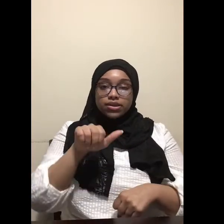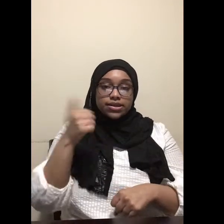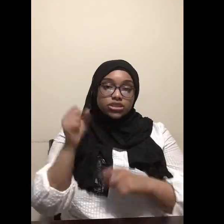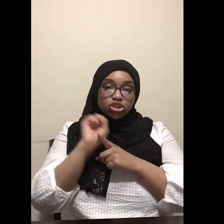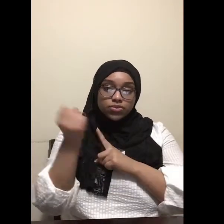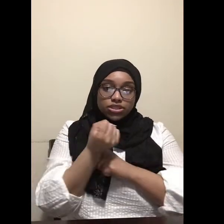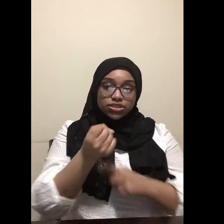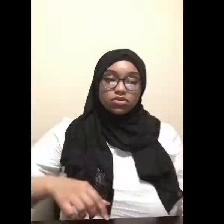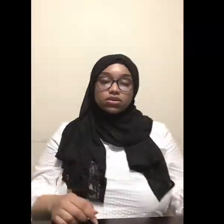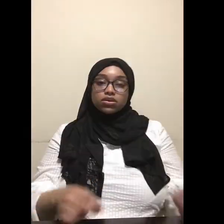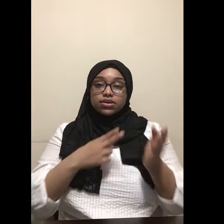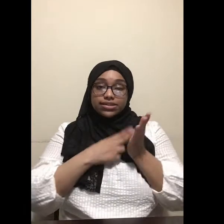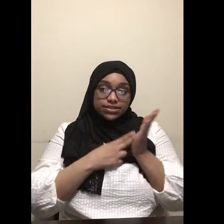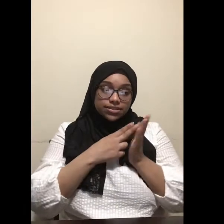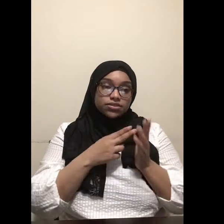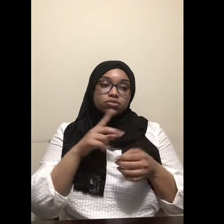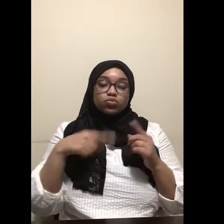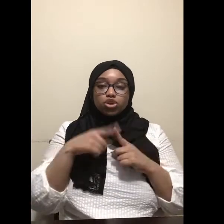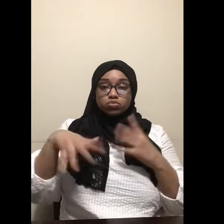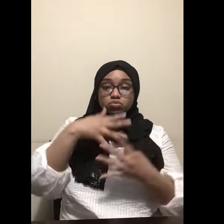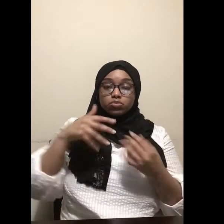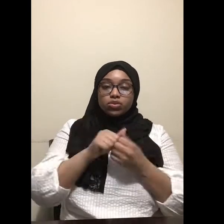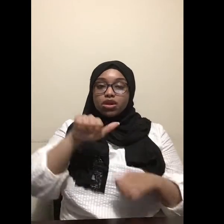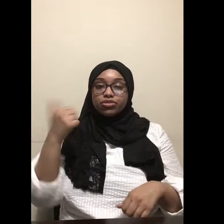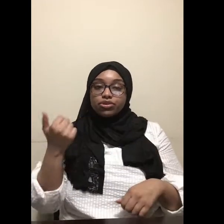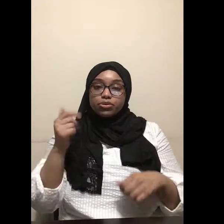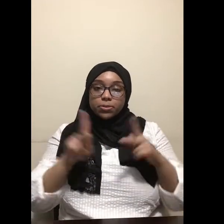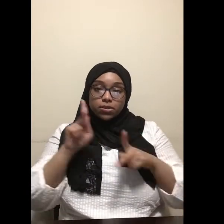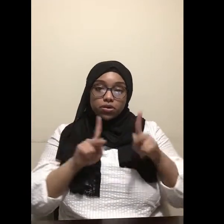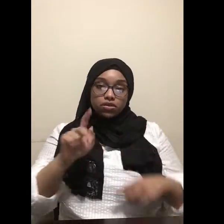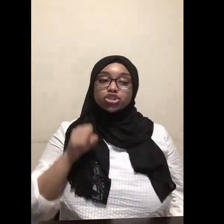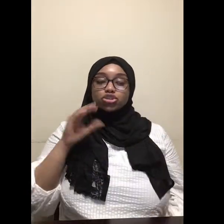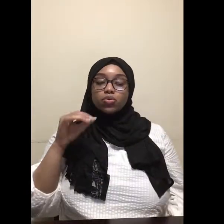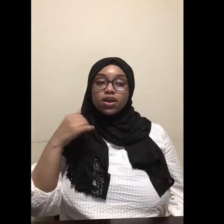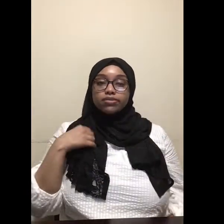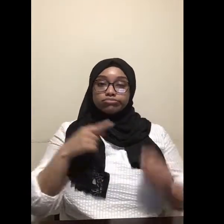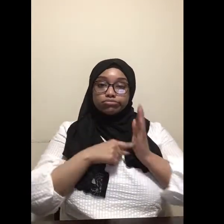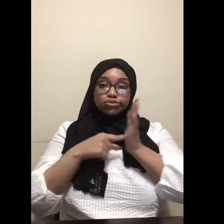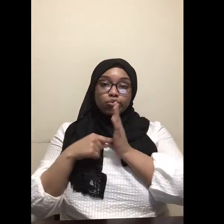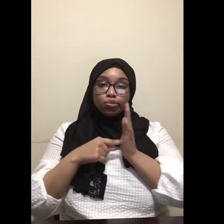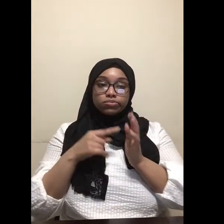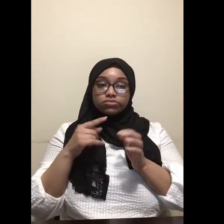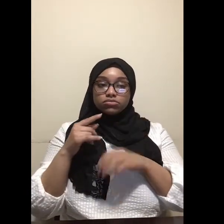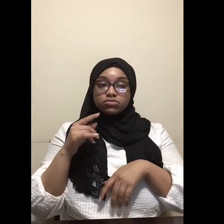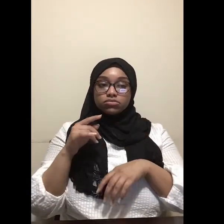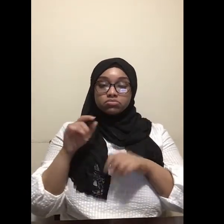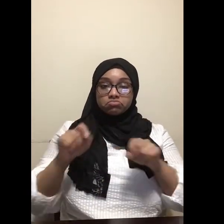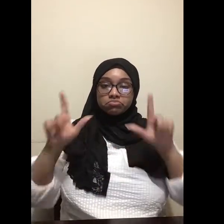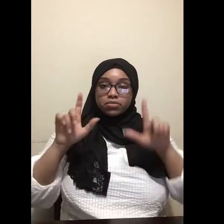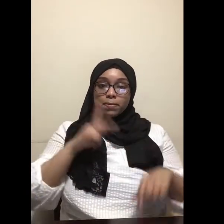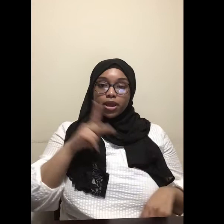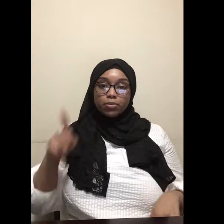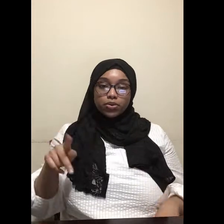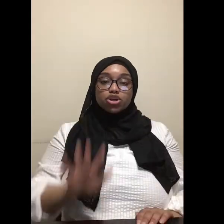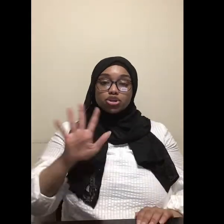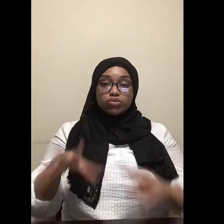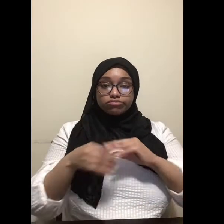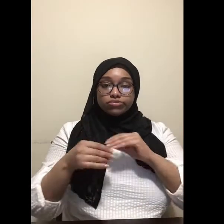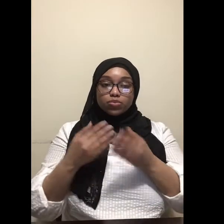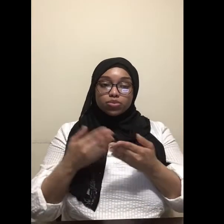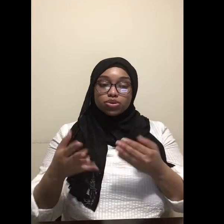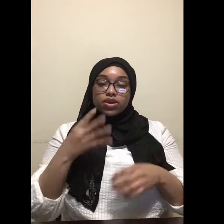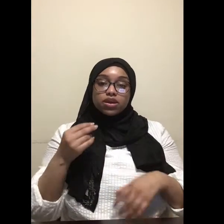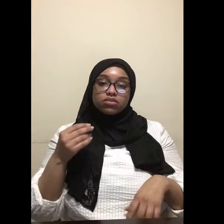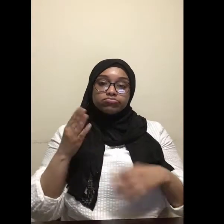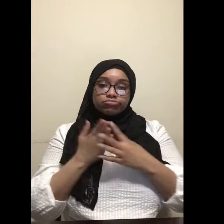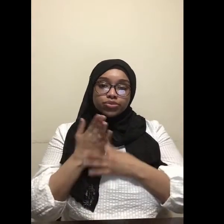you experience as a board member or even at work or any situation, quite frankly, when you're going to be interacting with